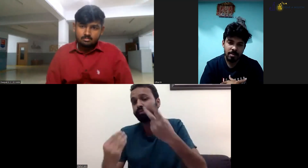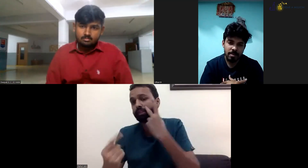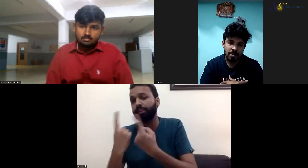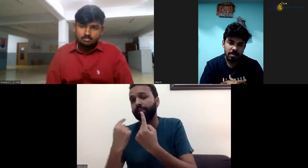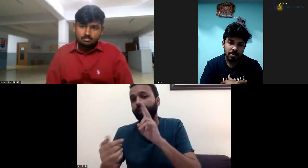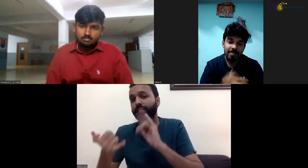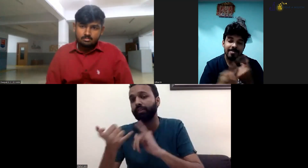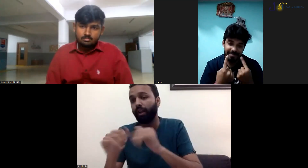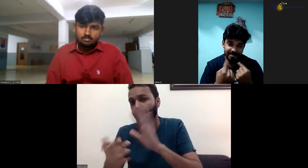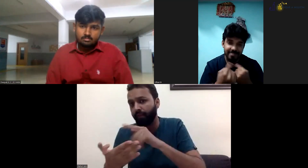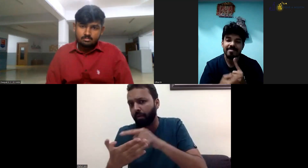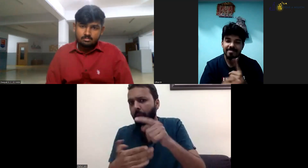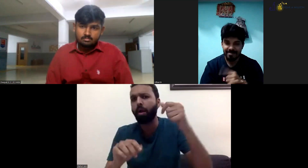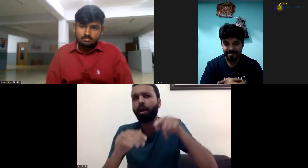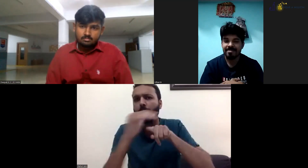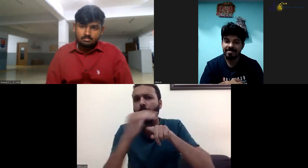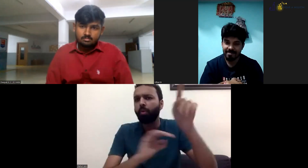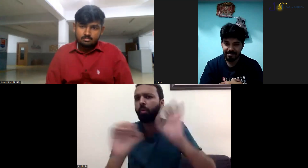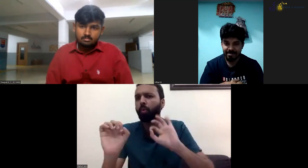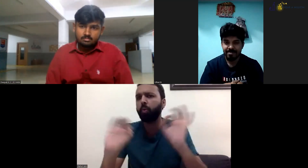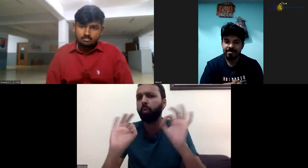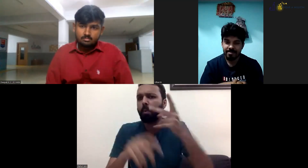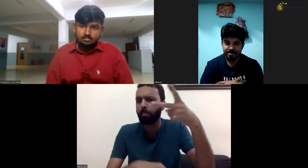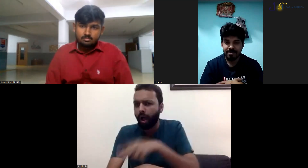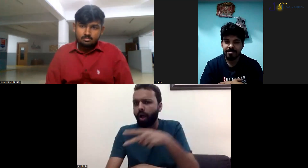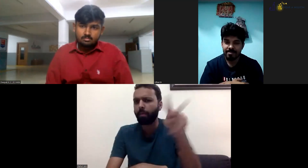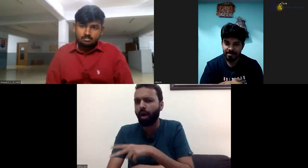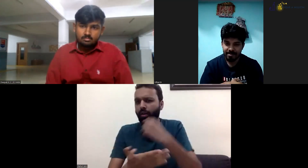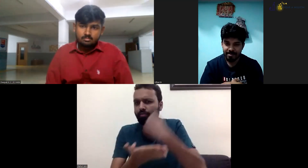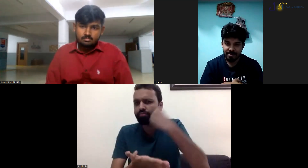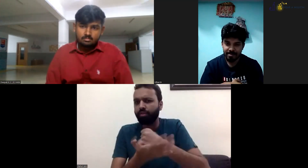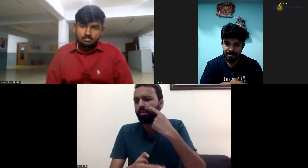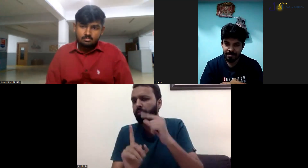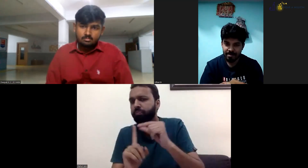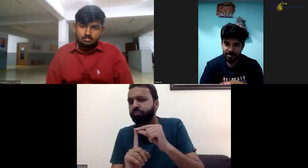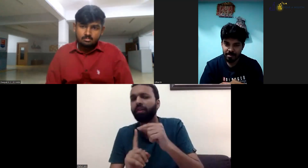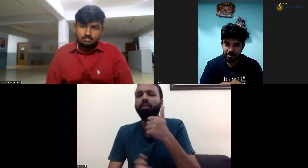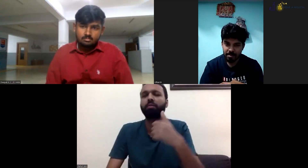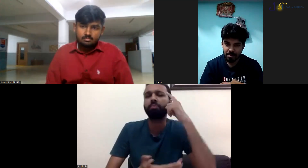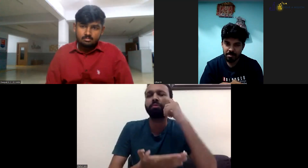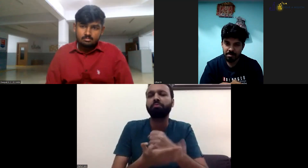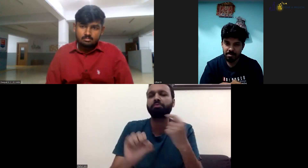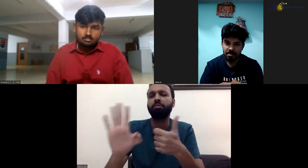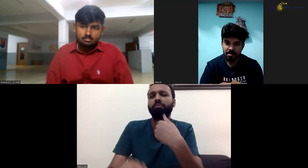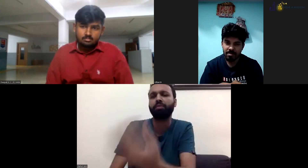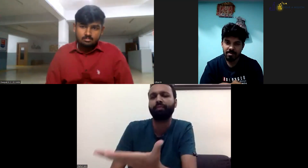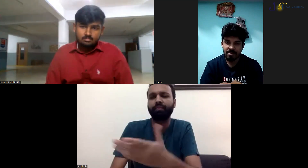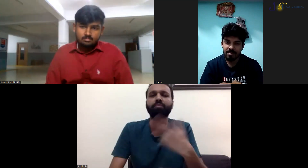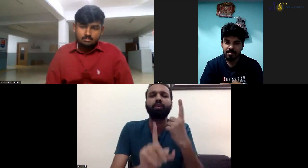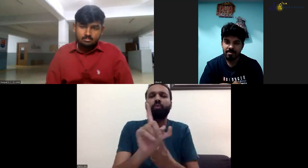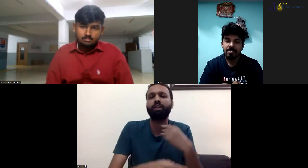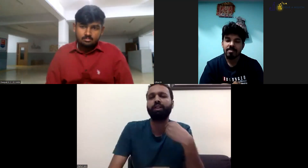They check your previous travel experiences, your previous visas, and if you've